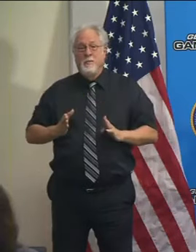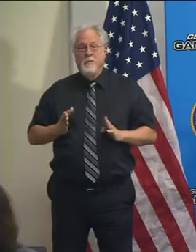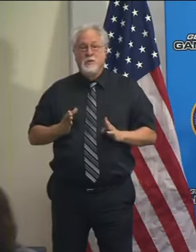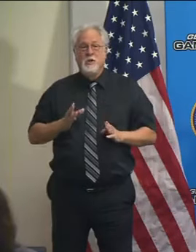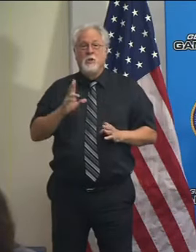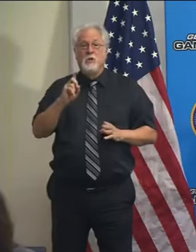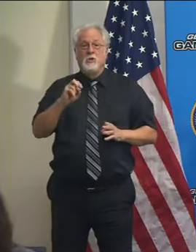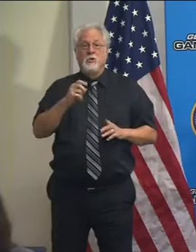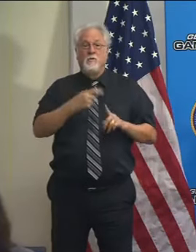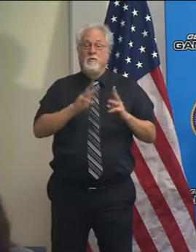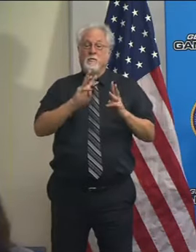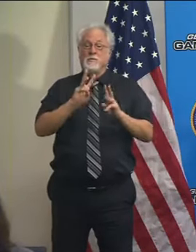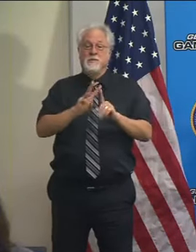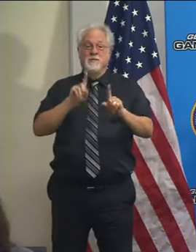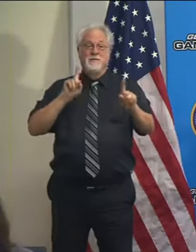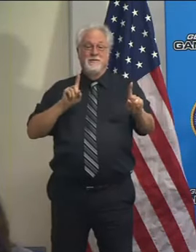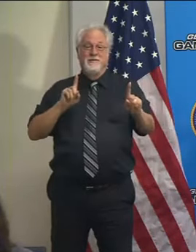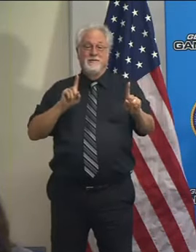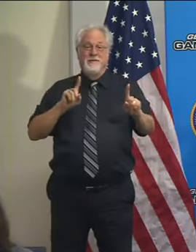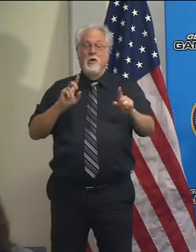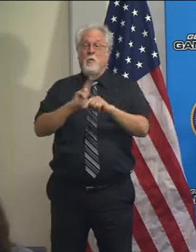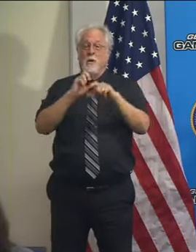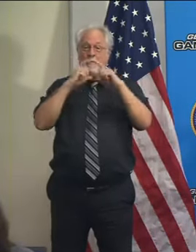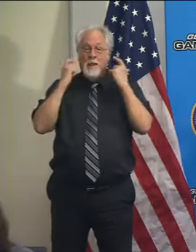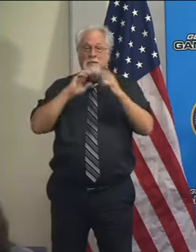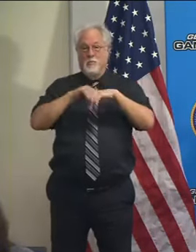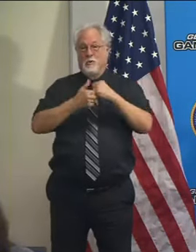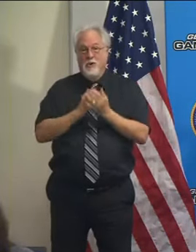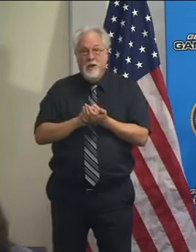Do it from 6 feet away while wearing a mask and